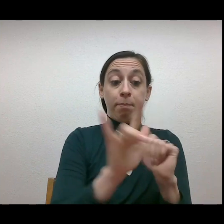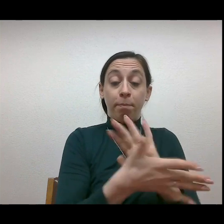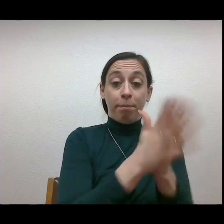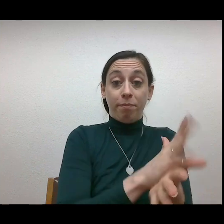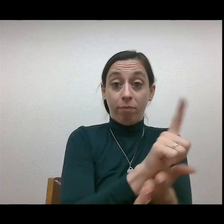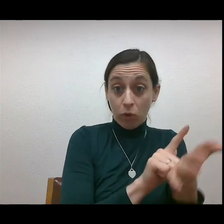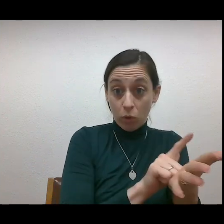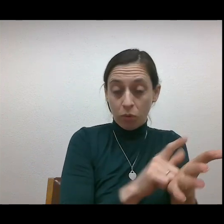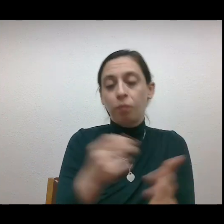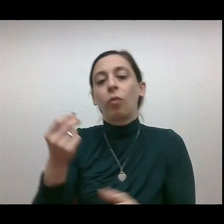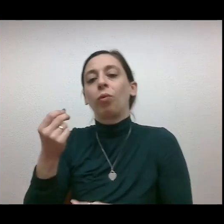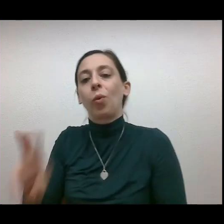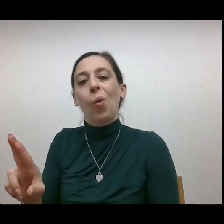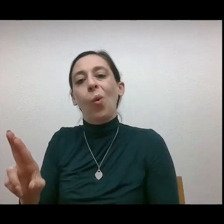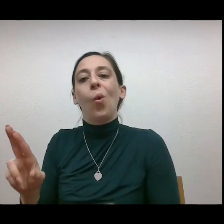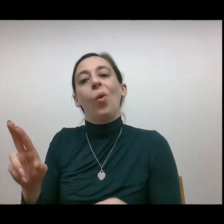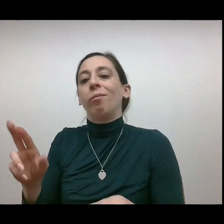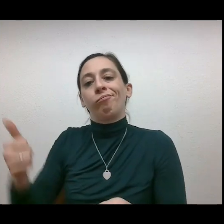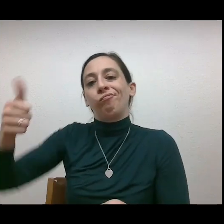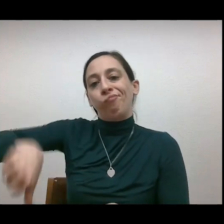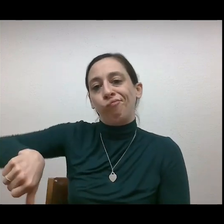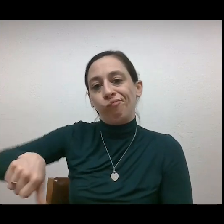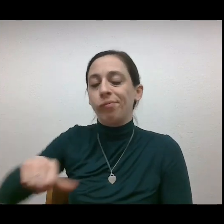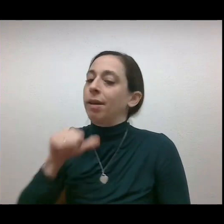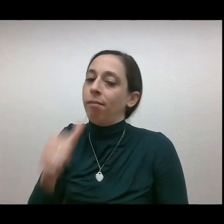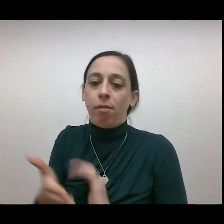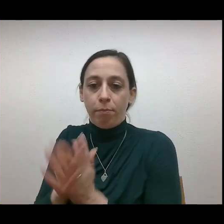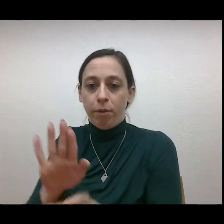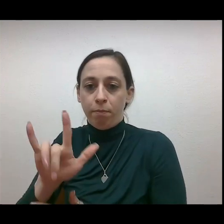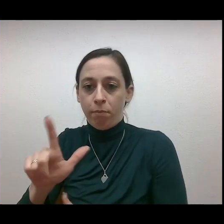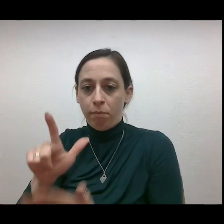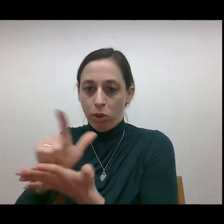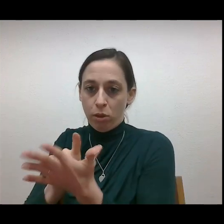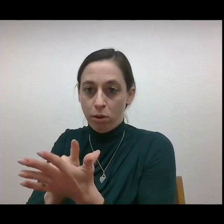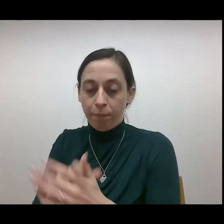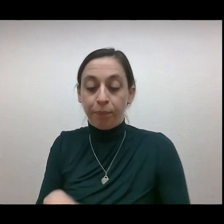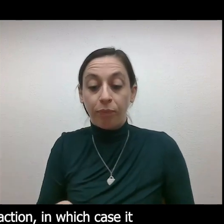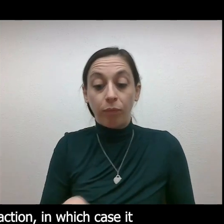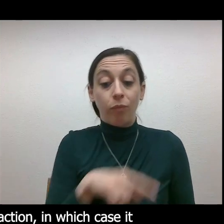The bill may become a law, or it may not become a law.